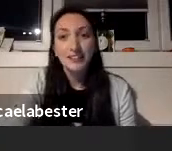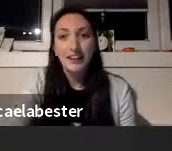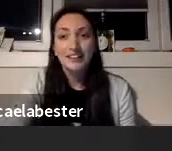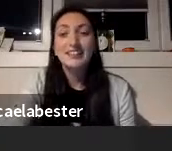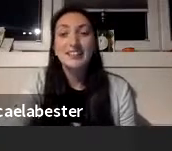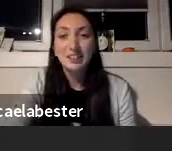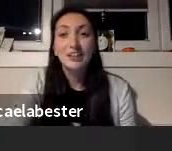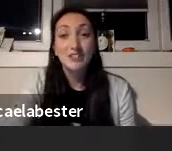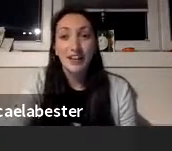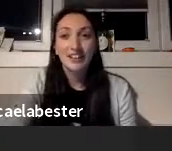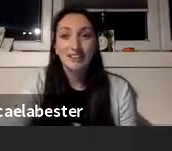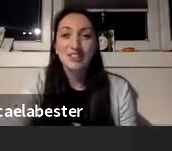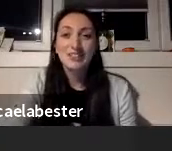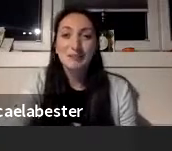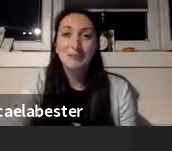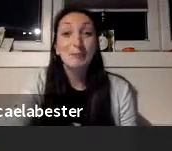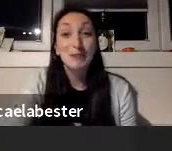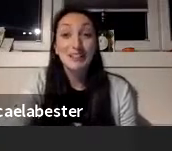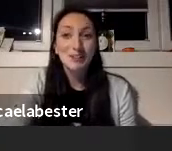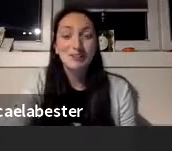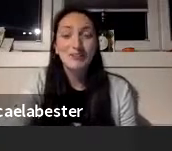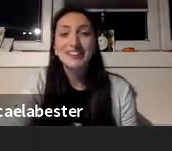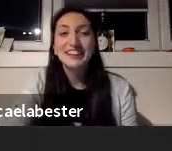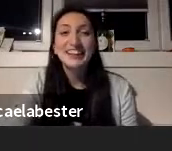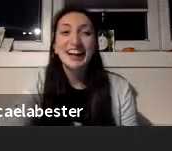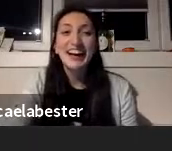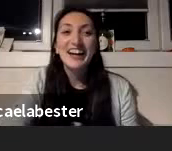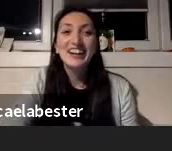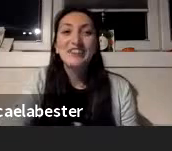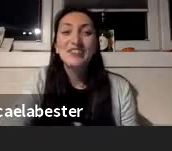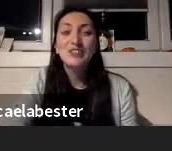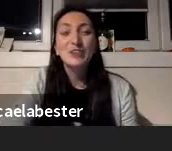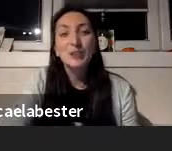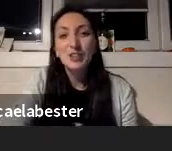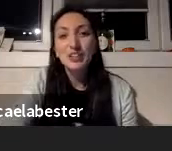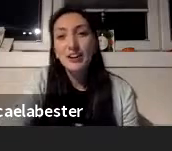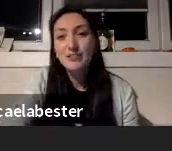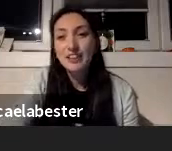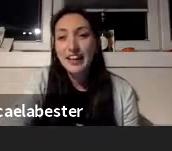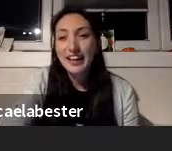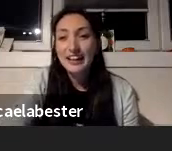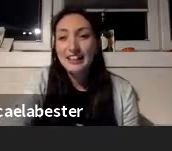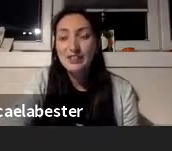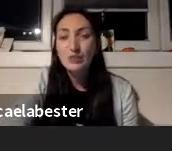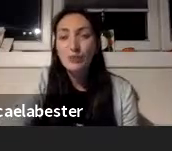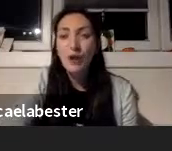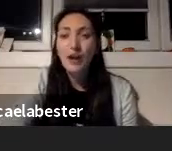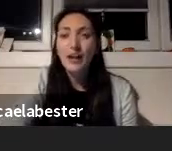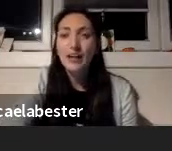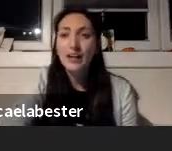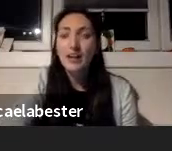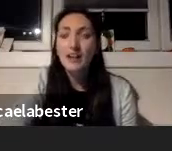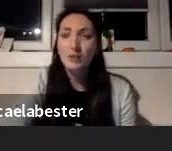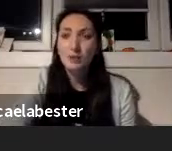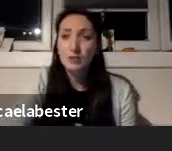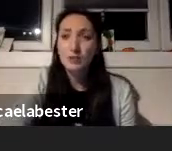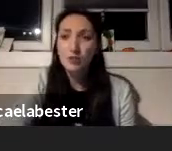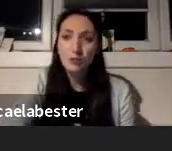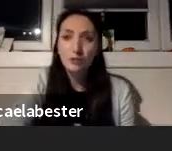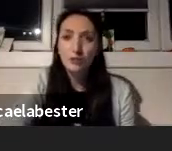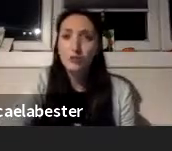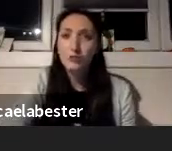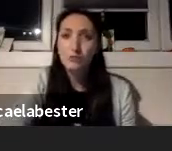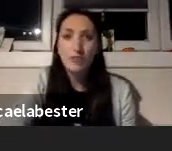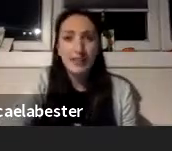What? Yeah, it's a lot of sign languages, but it's true. So the question I often get is, why can't everyone